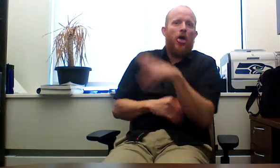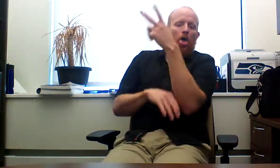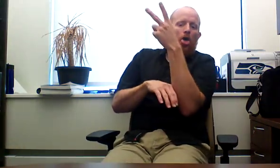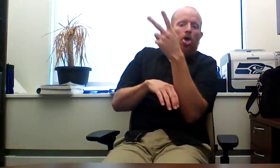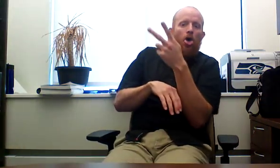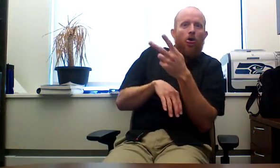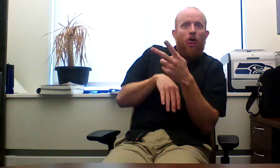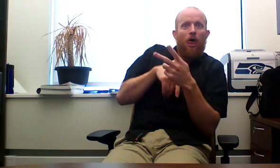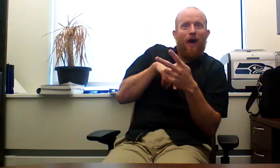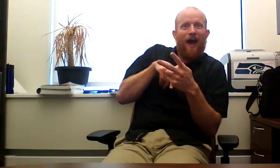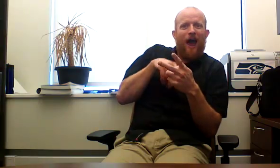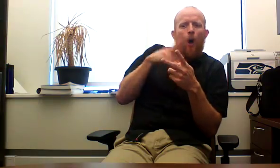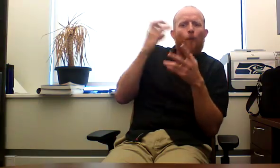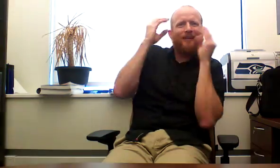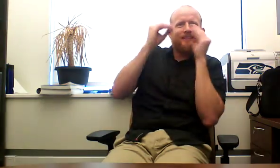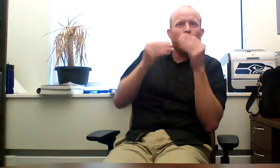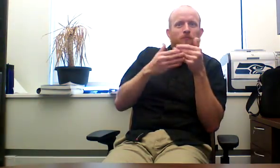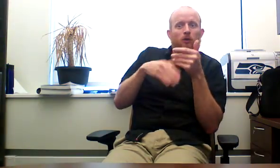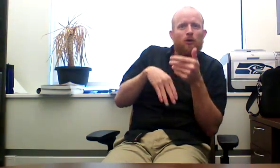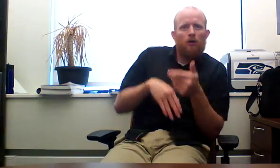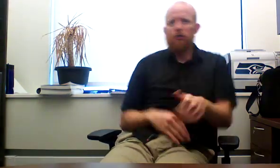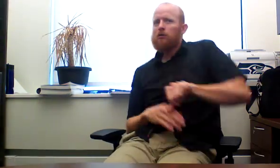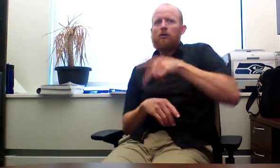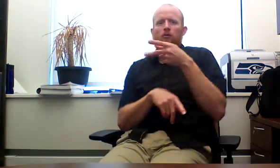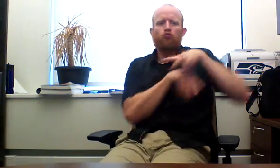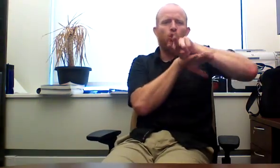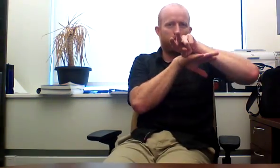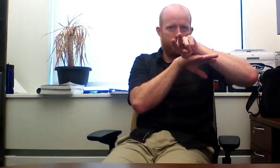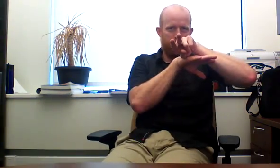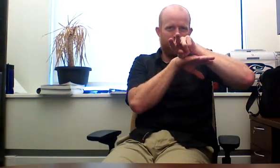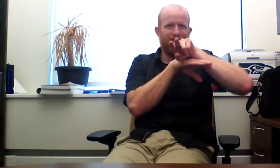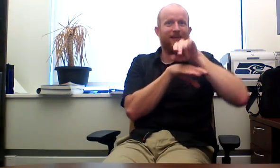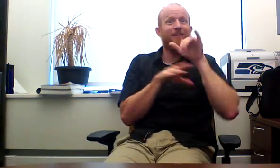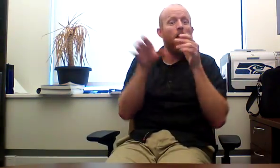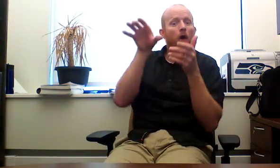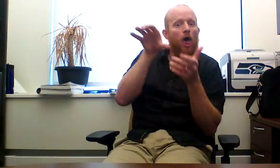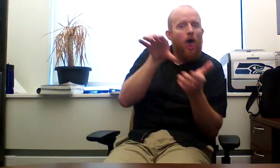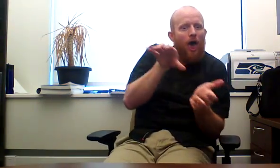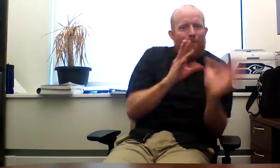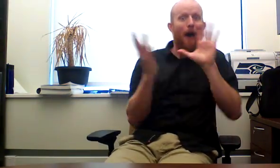Get their shoulders, get them a little comfortable. You want to teach them and learn how to flip themselves over.